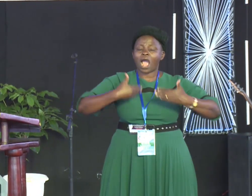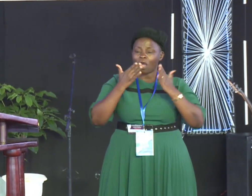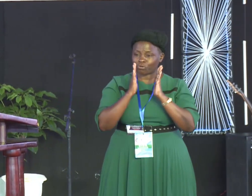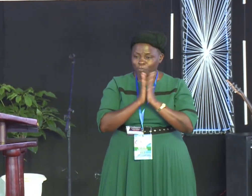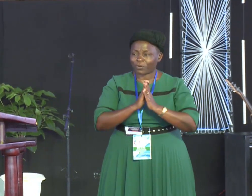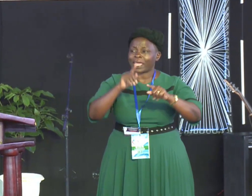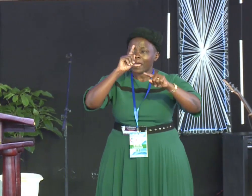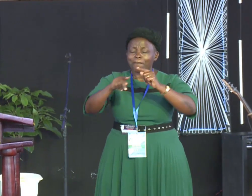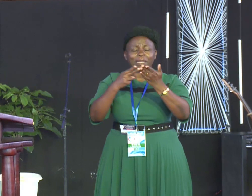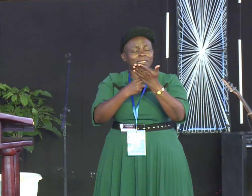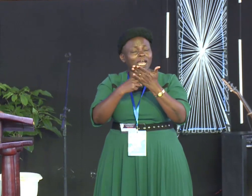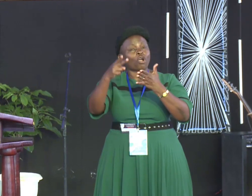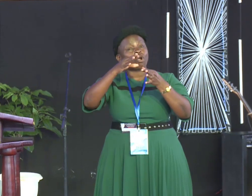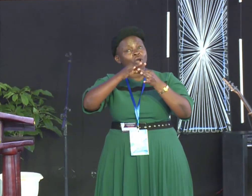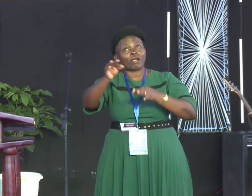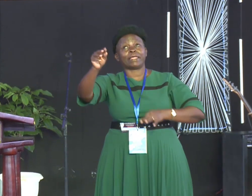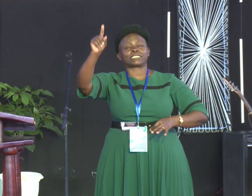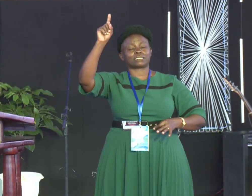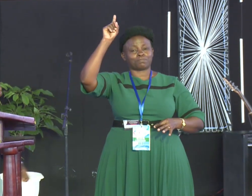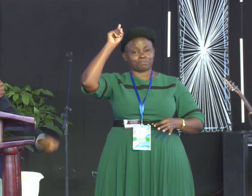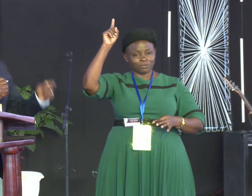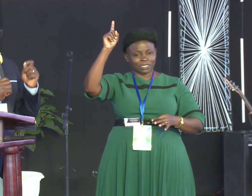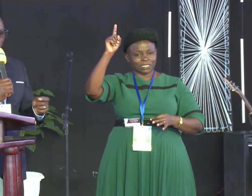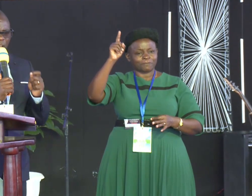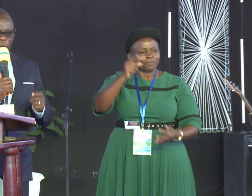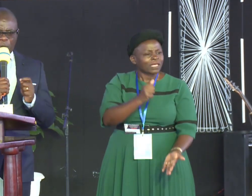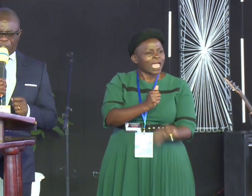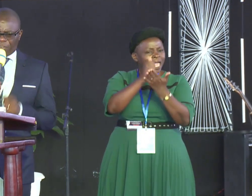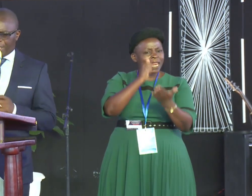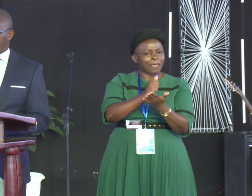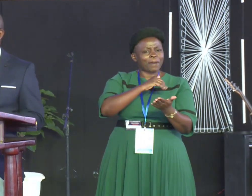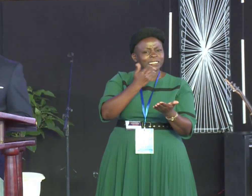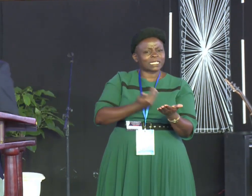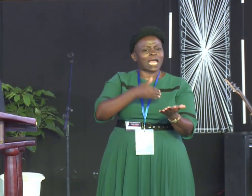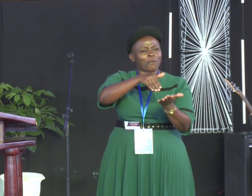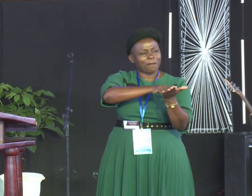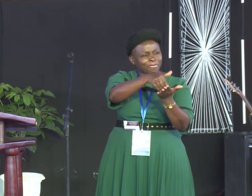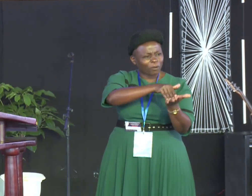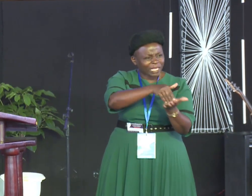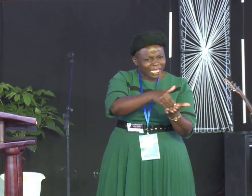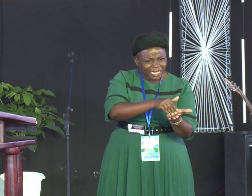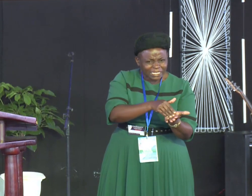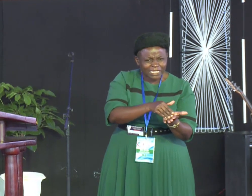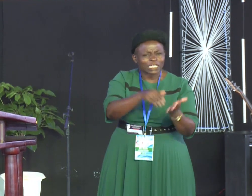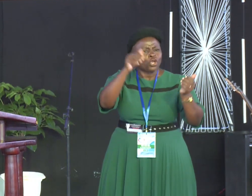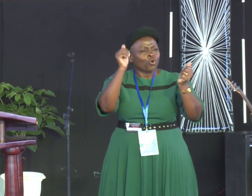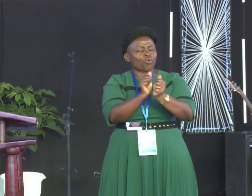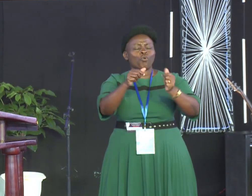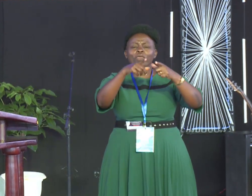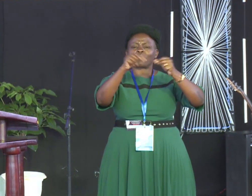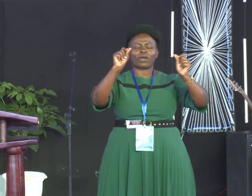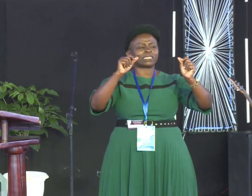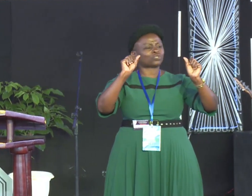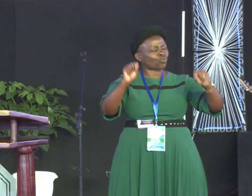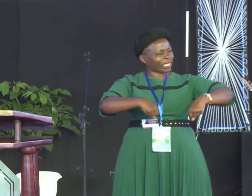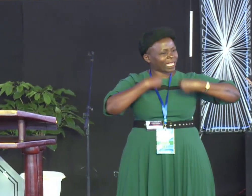Naye omwoyo omutukuvu oyo. But the Holy Spirit. Yatuyamba munafu bwaffe. Helps our weakness. N'ebigambo byetasobola